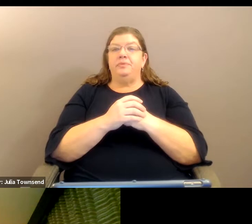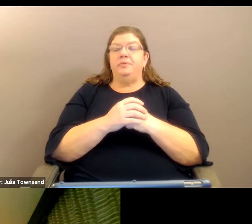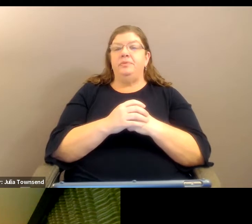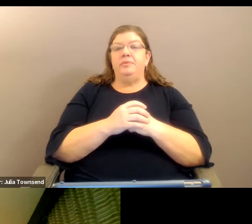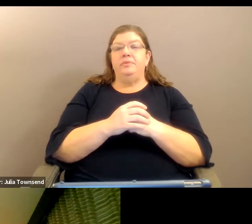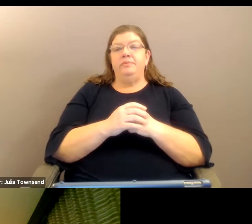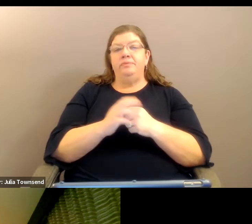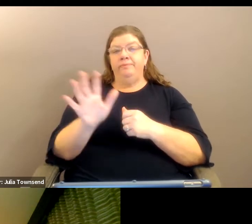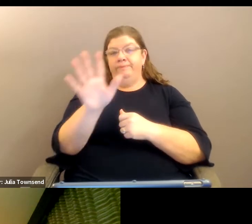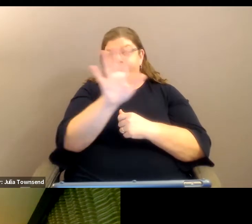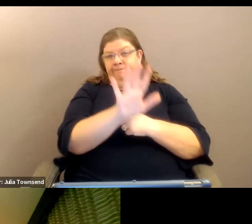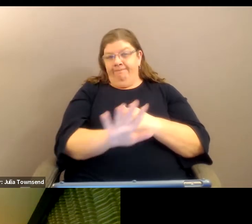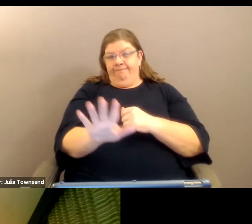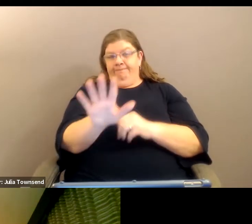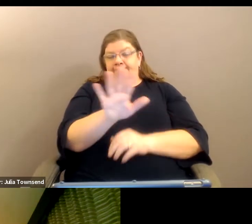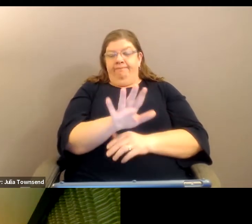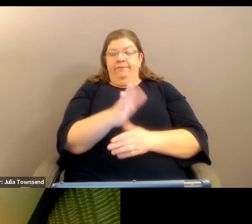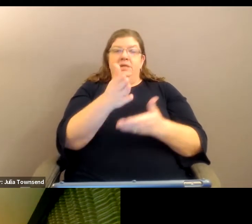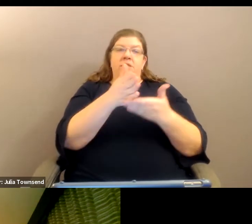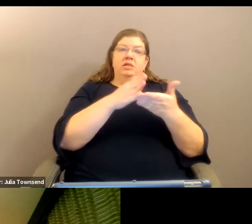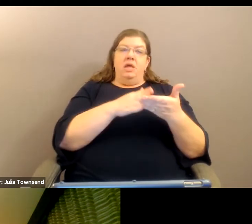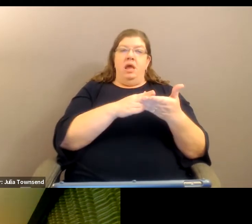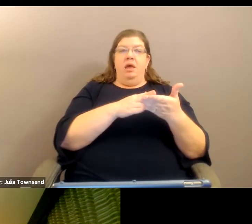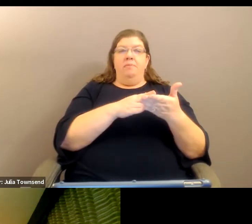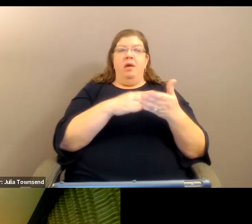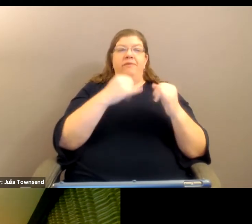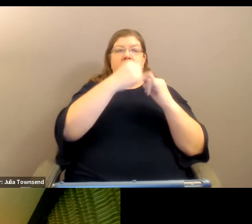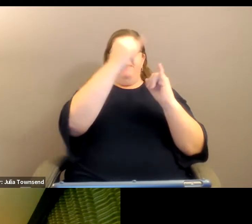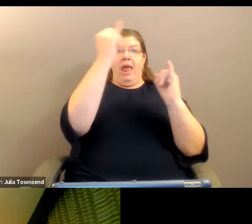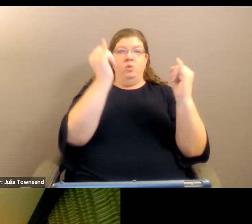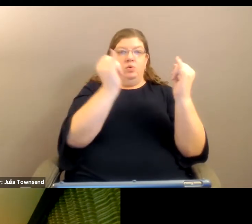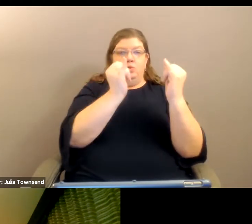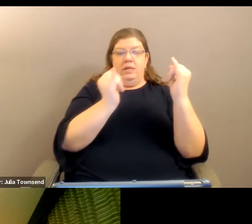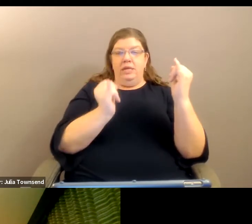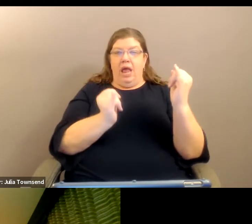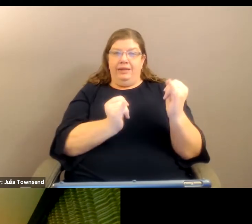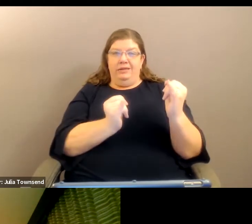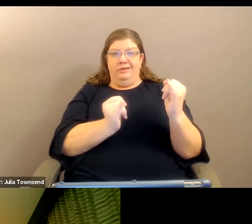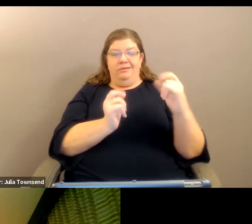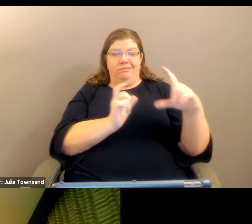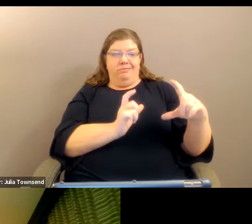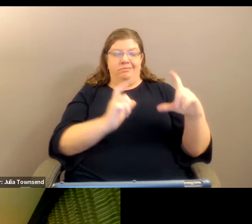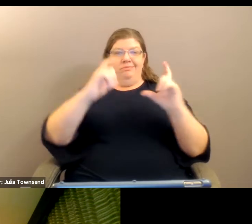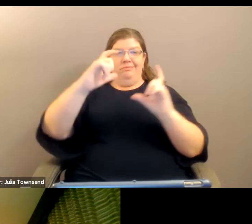So here, just looking at some of the boundary lines, just where they